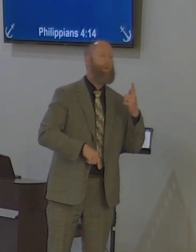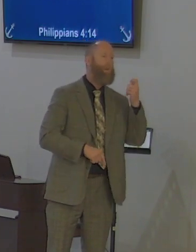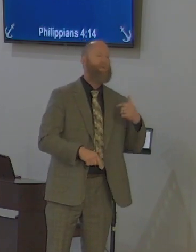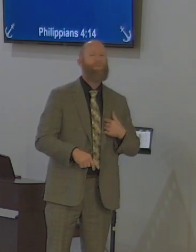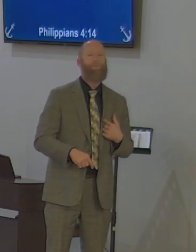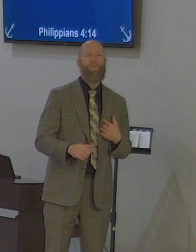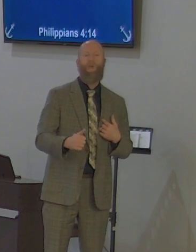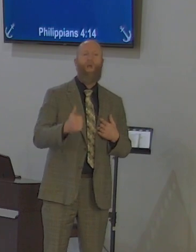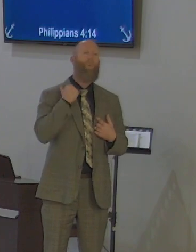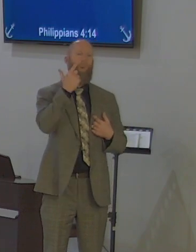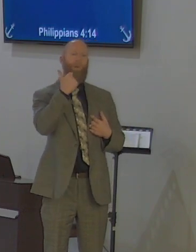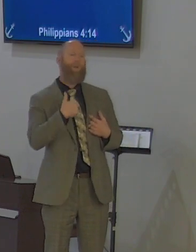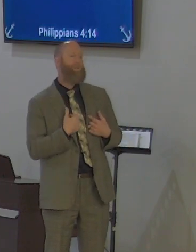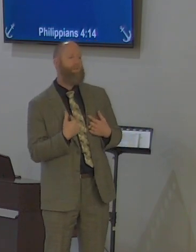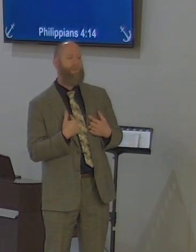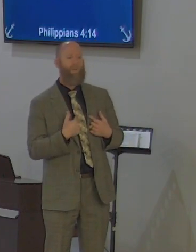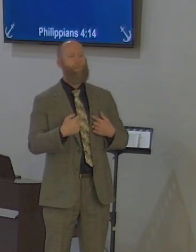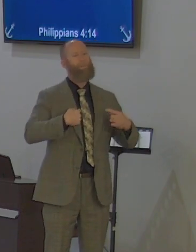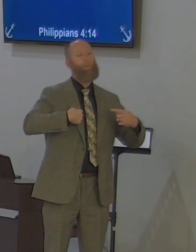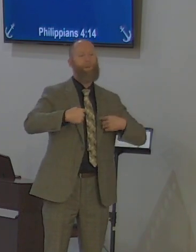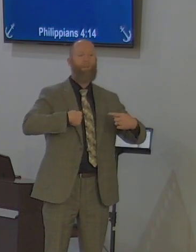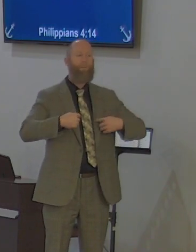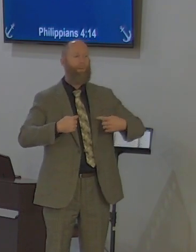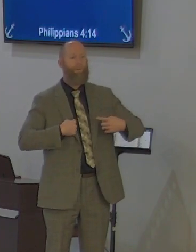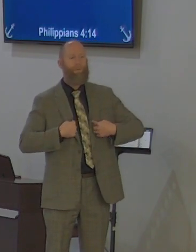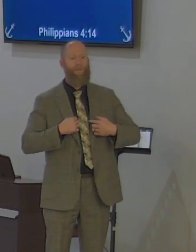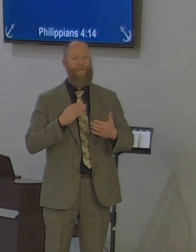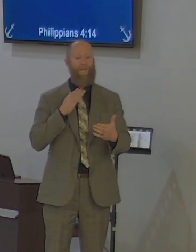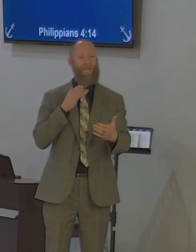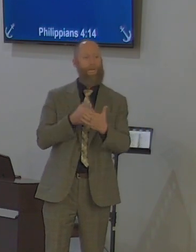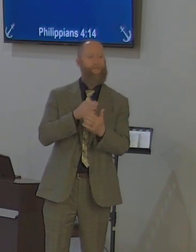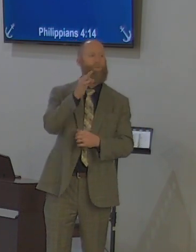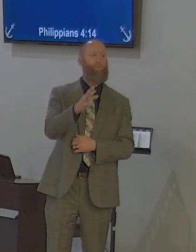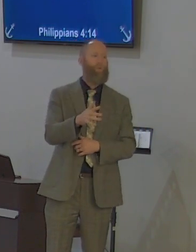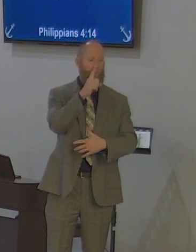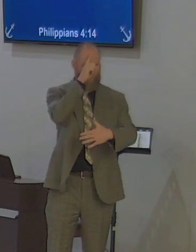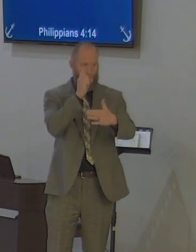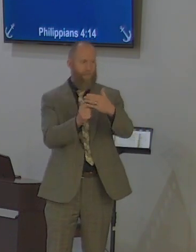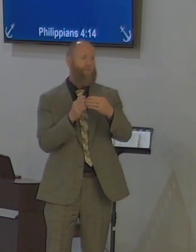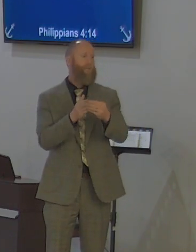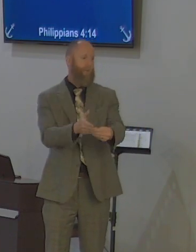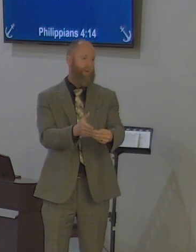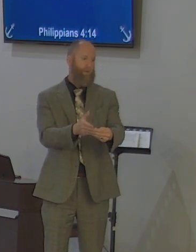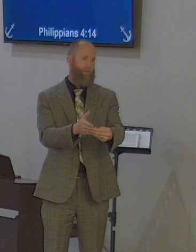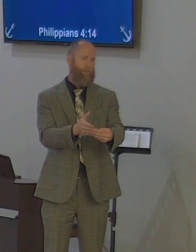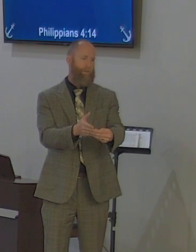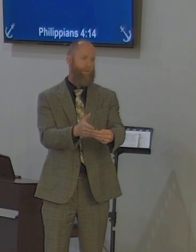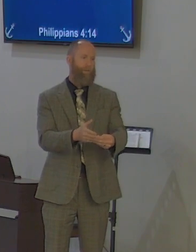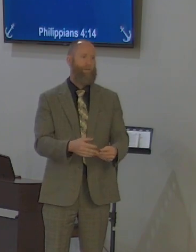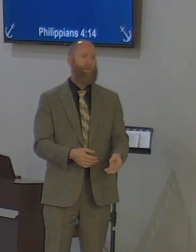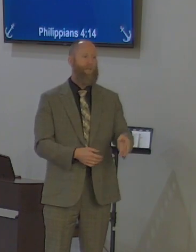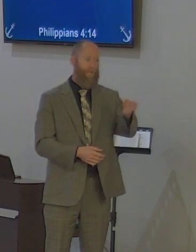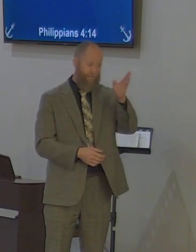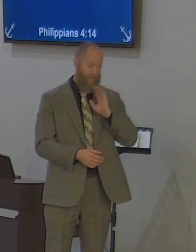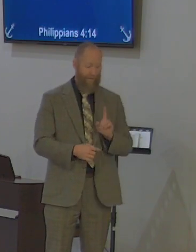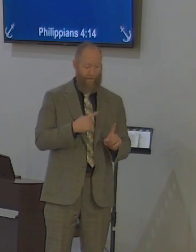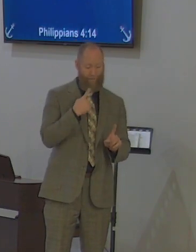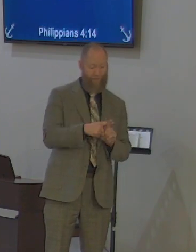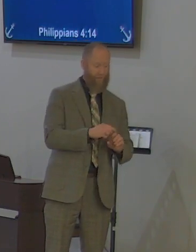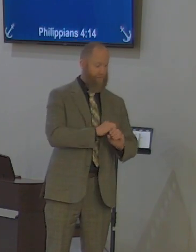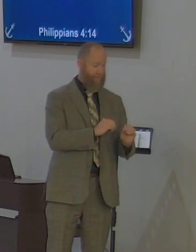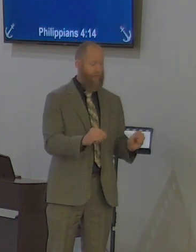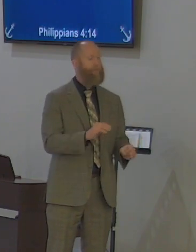No, I won't because of my thing. And they'll never just say, God plus nothing is enough. I'm going to